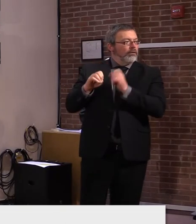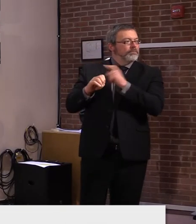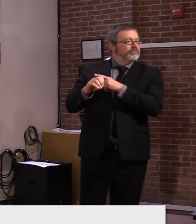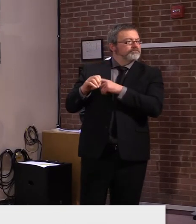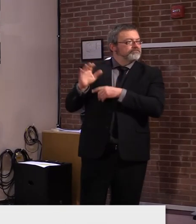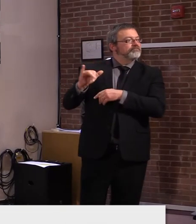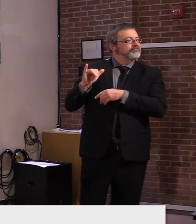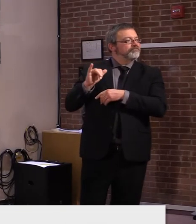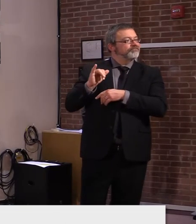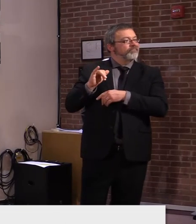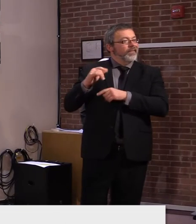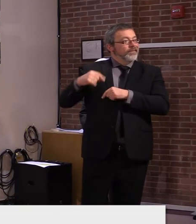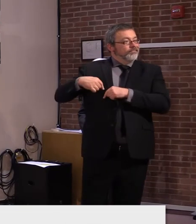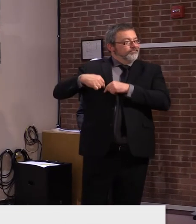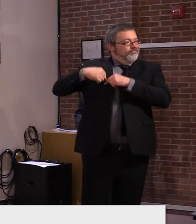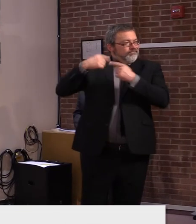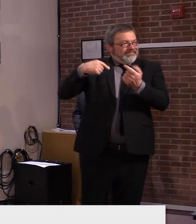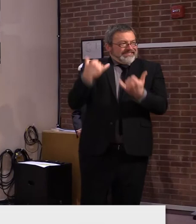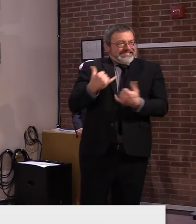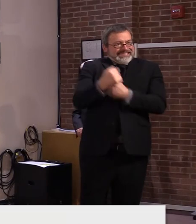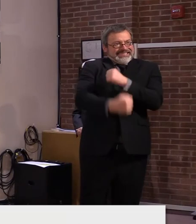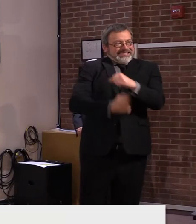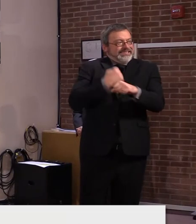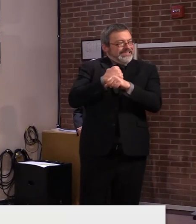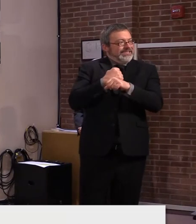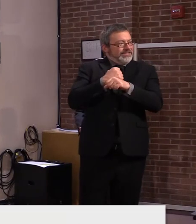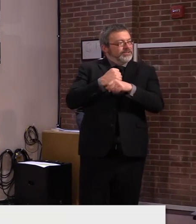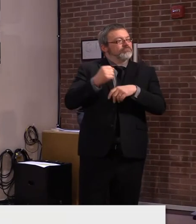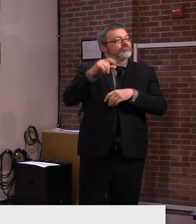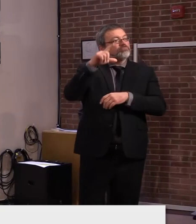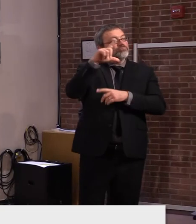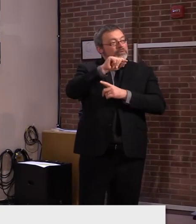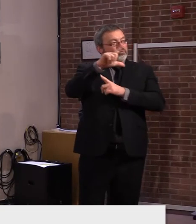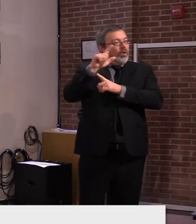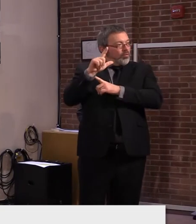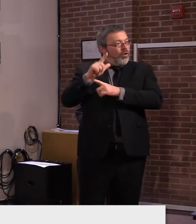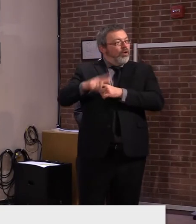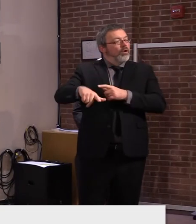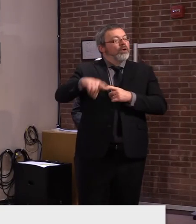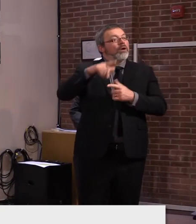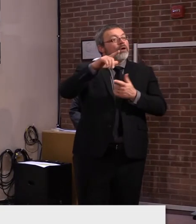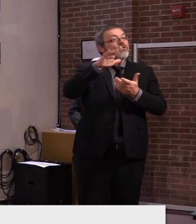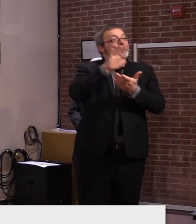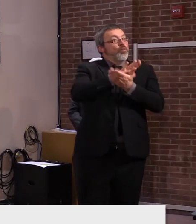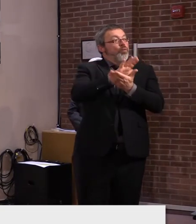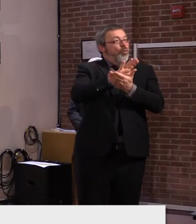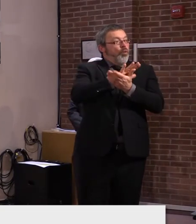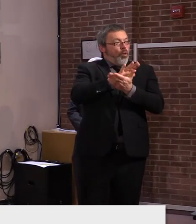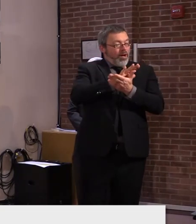enrollment numbers in yet? And if so, what are the public school enrollment and homeschooling numbers?